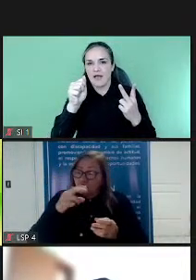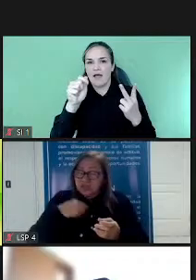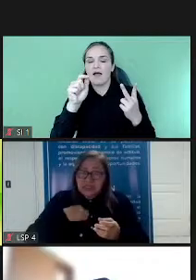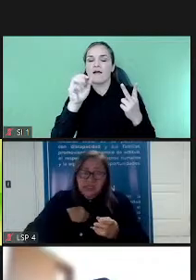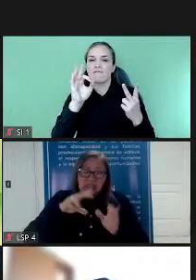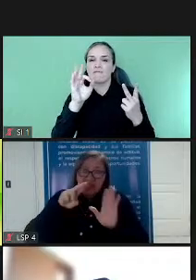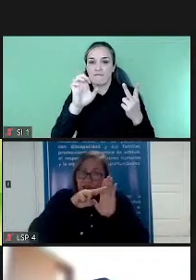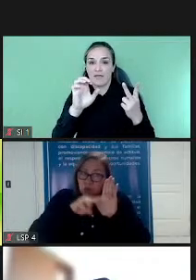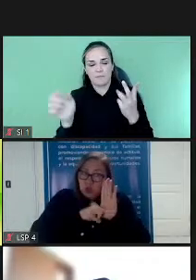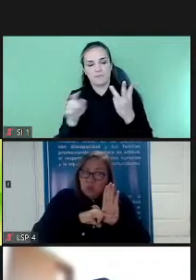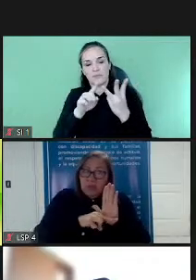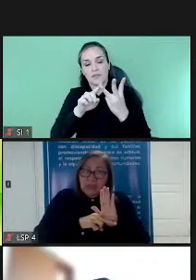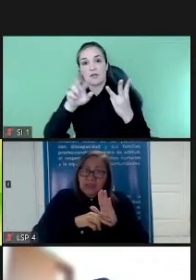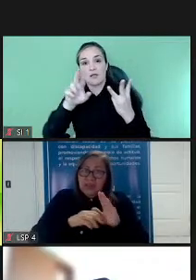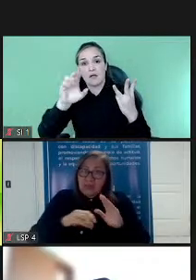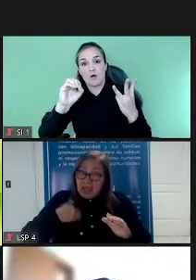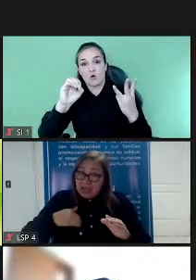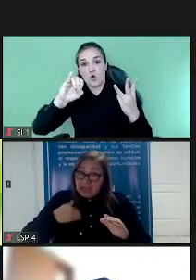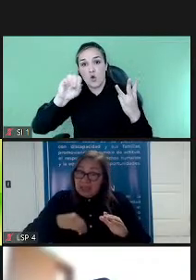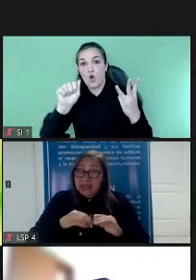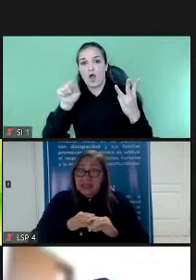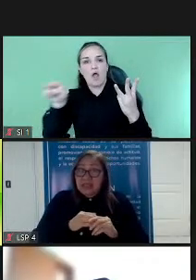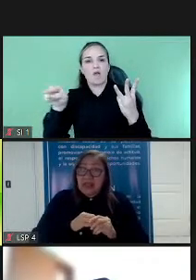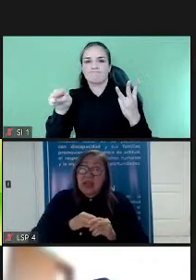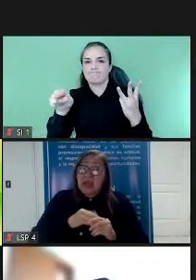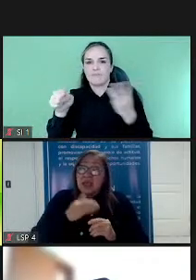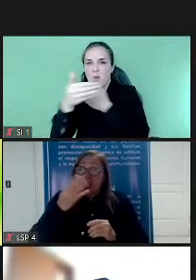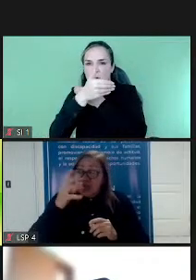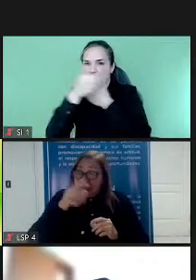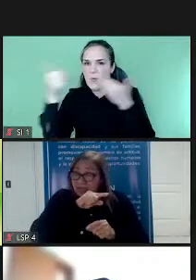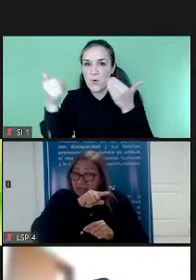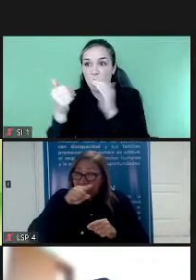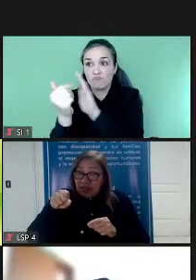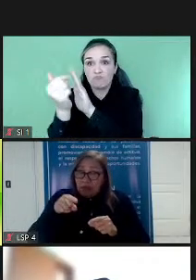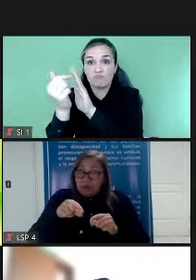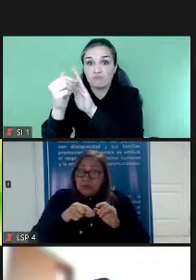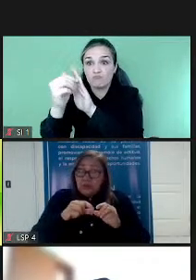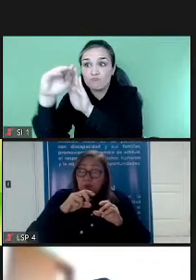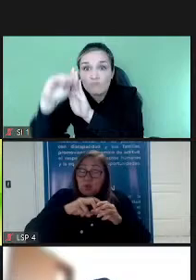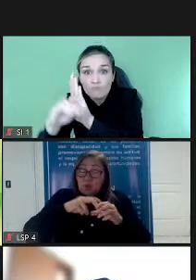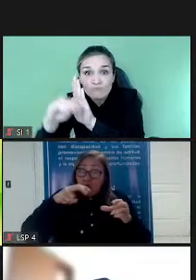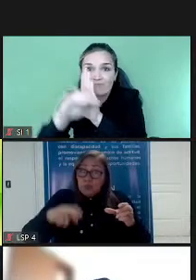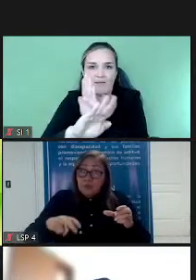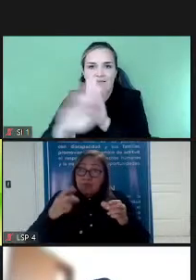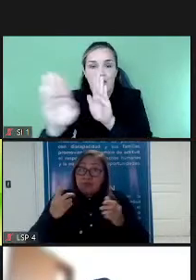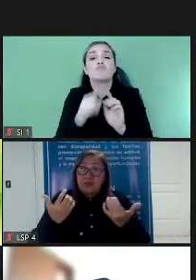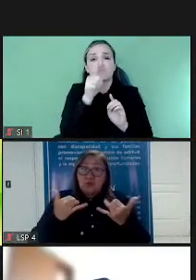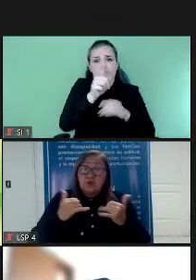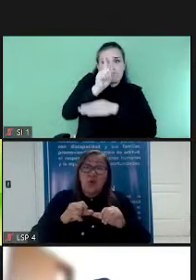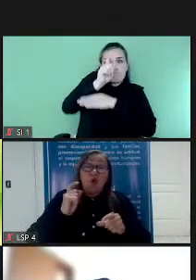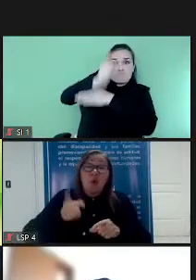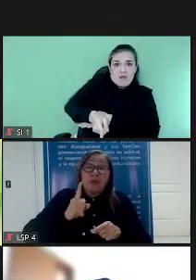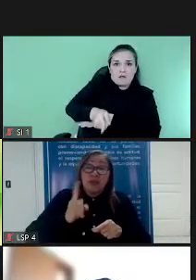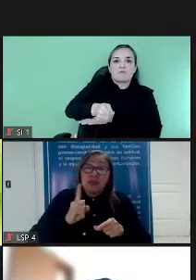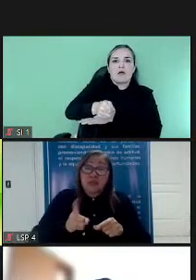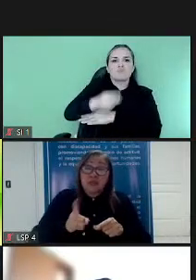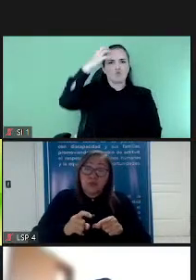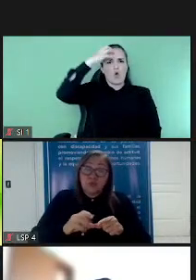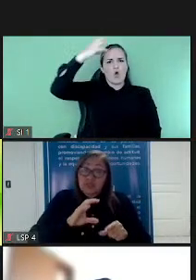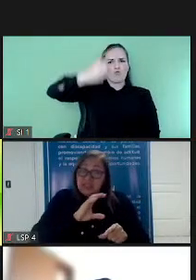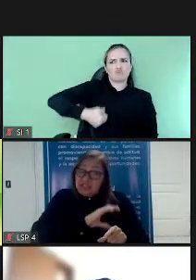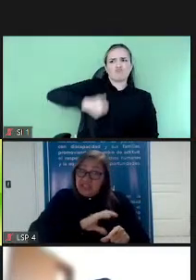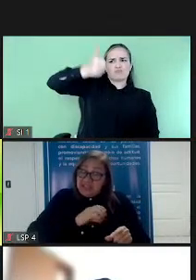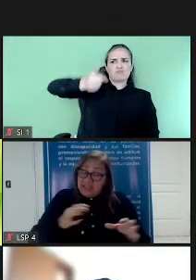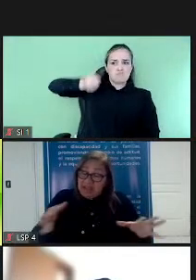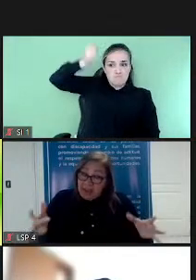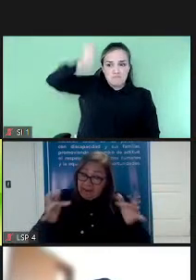that did not have a specific regulations they adopted the resolution of the federal council which